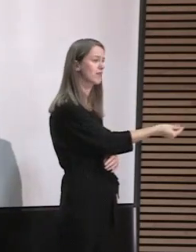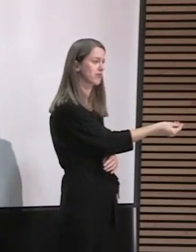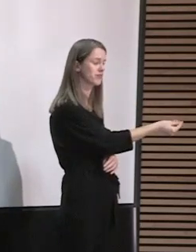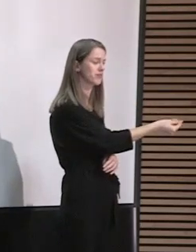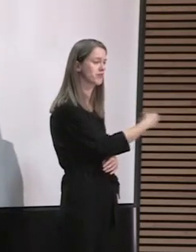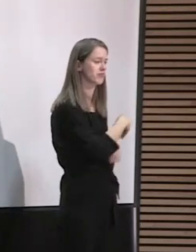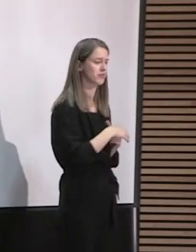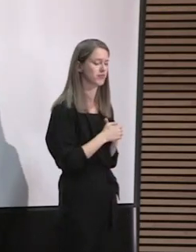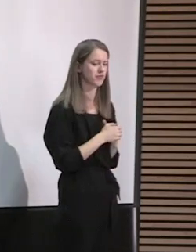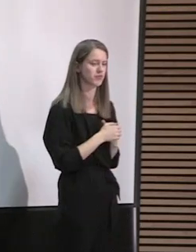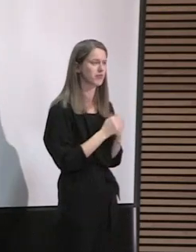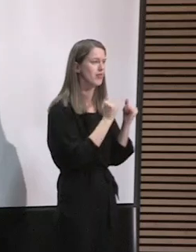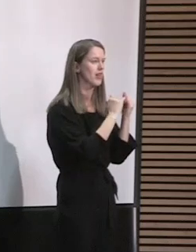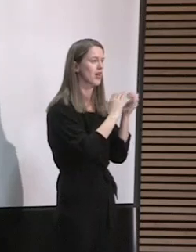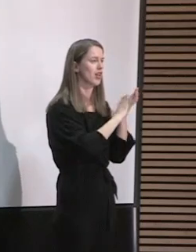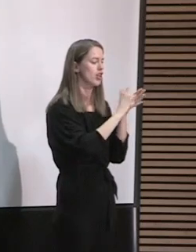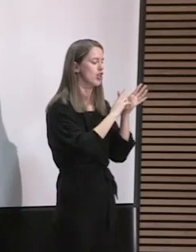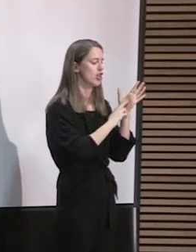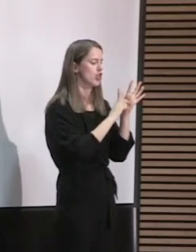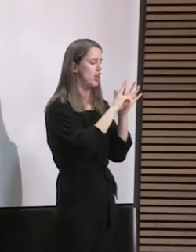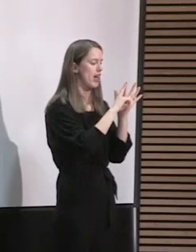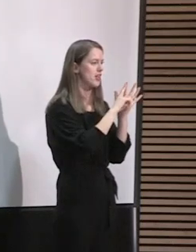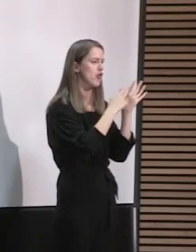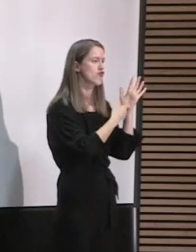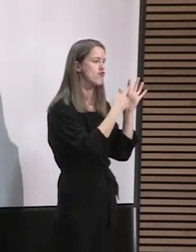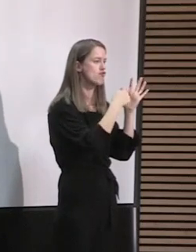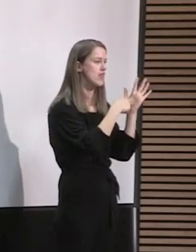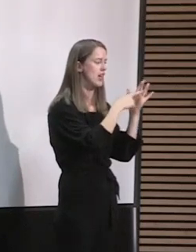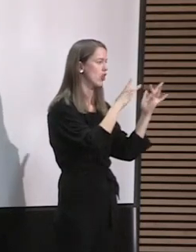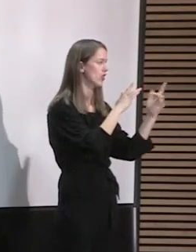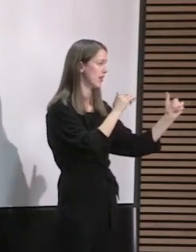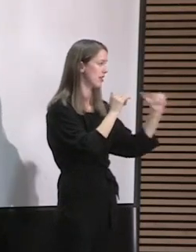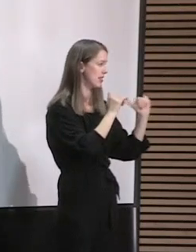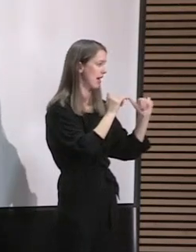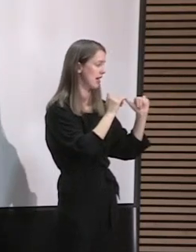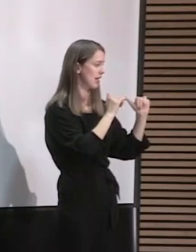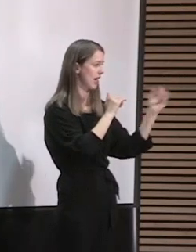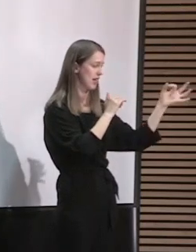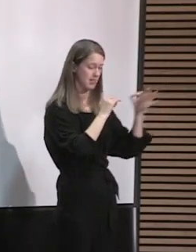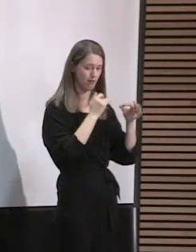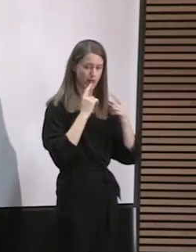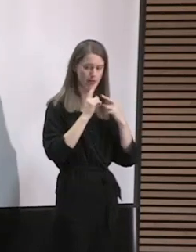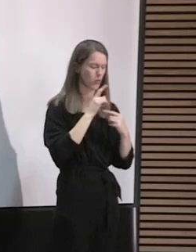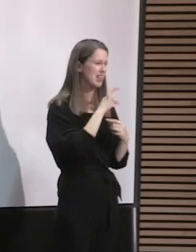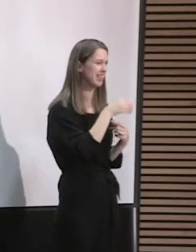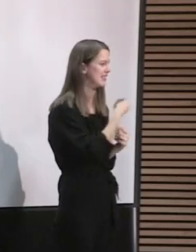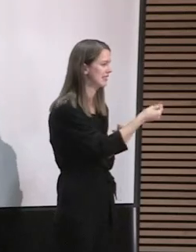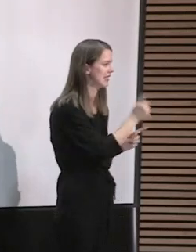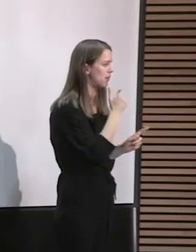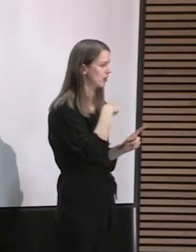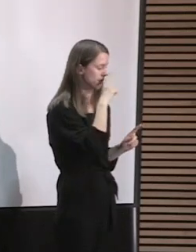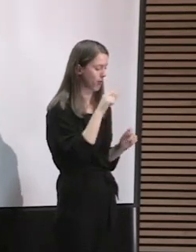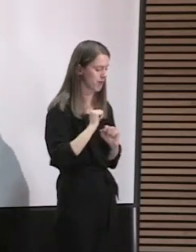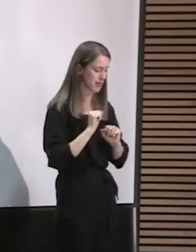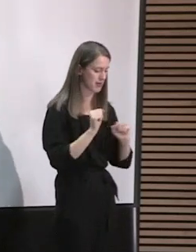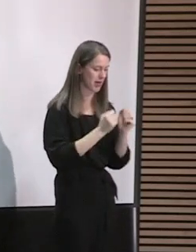was Shane Retty, I think, contacted me yesterday asking for a briefing. We didn't manage to schedule that yesterday because people were actively working and